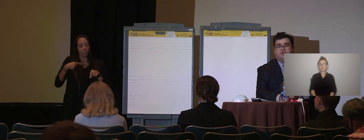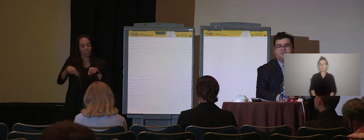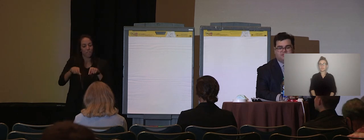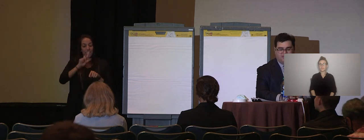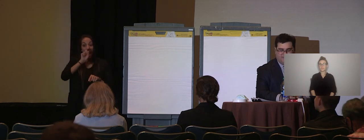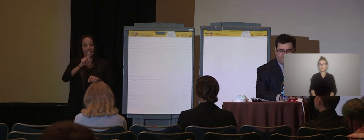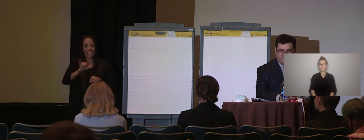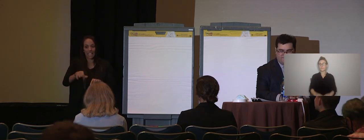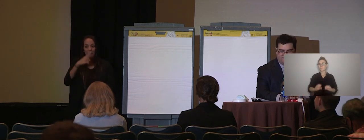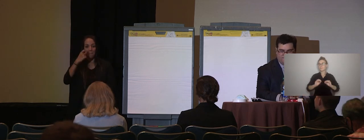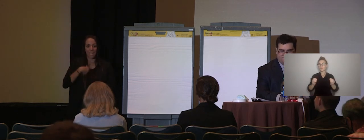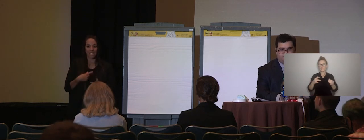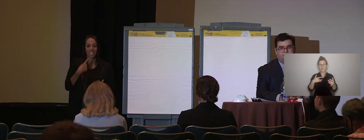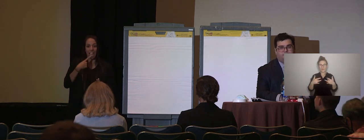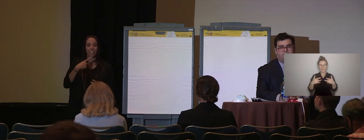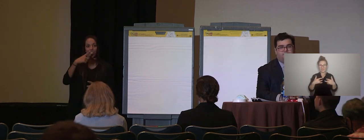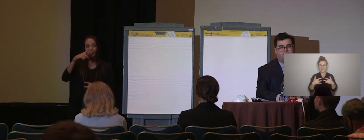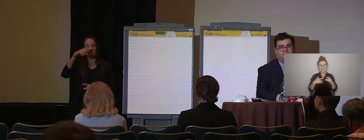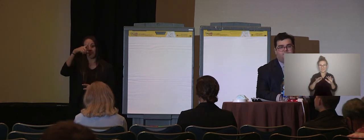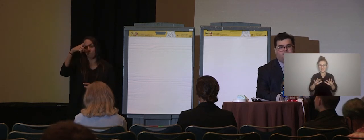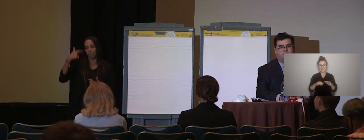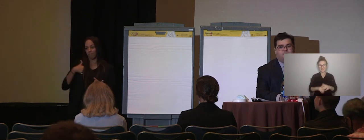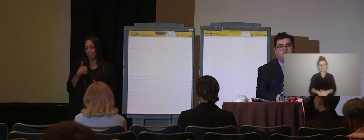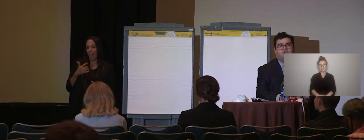No worries.